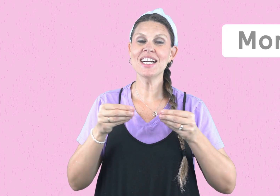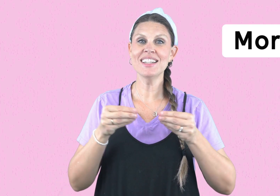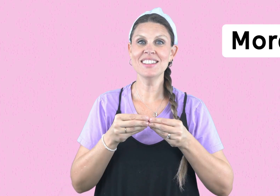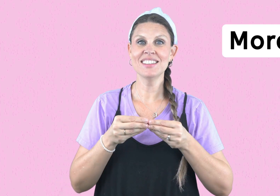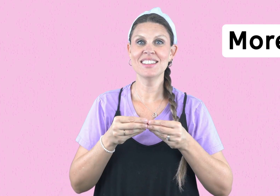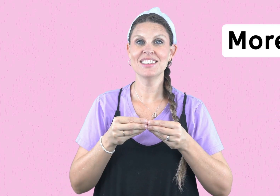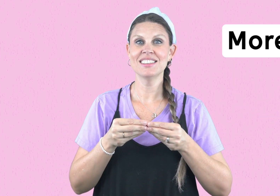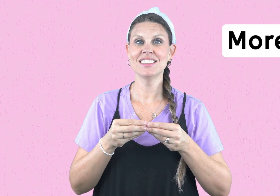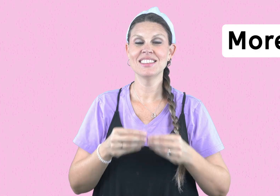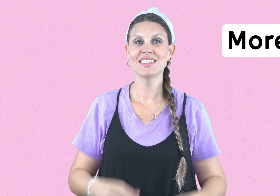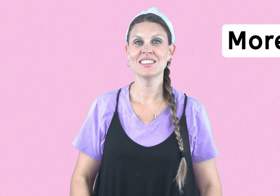More,